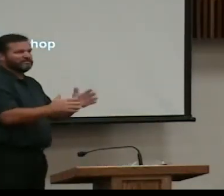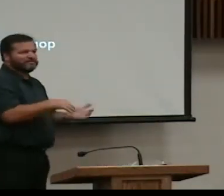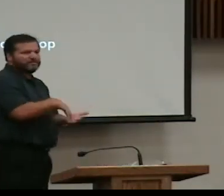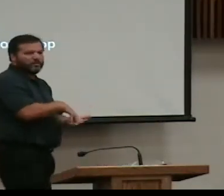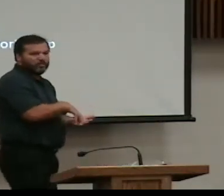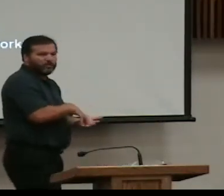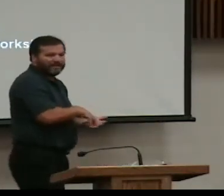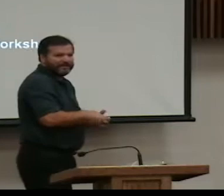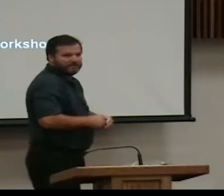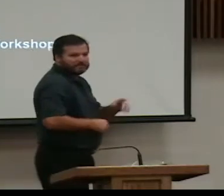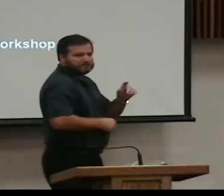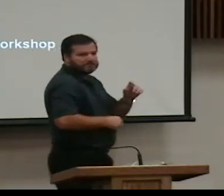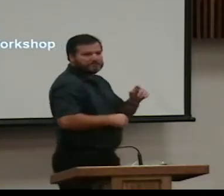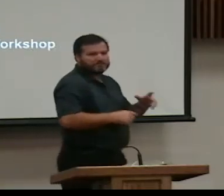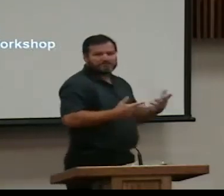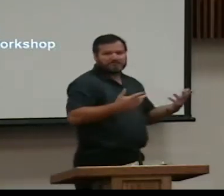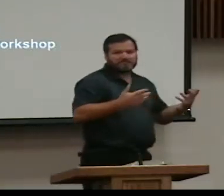of Christians is that they are weak.